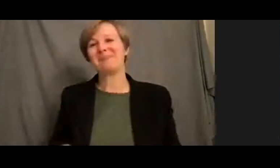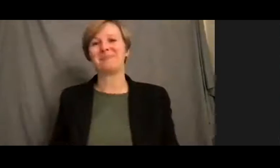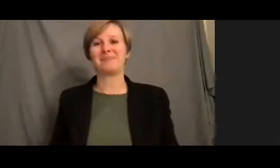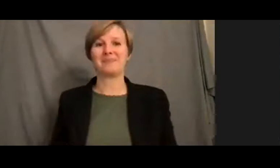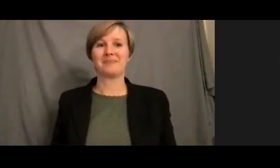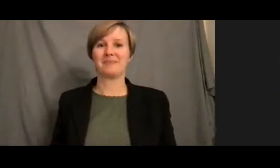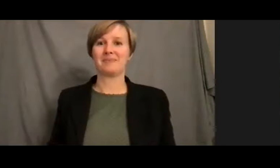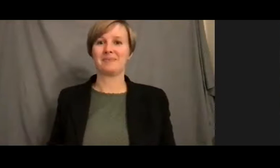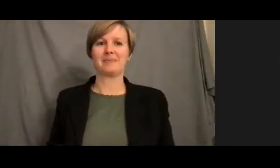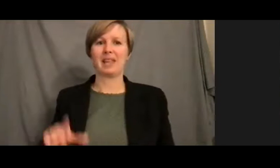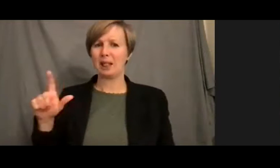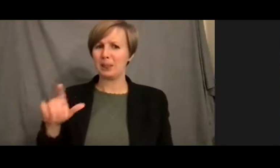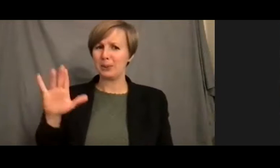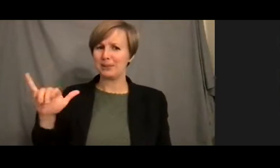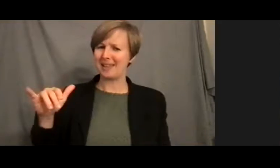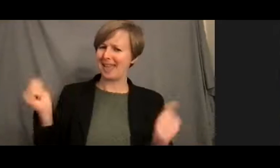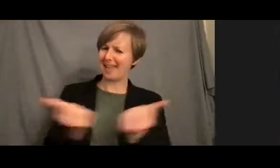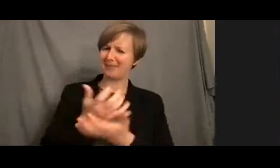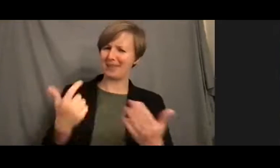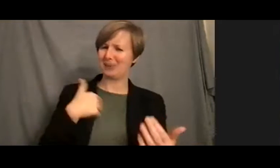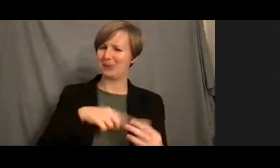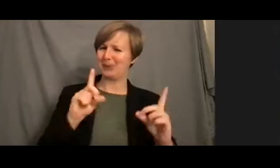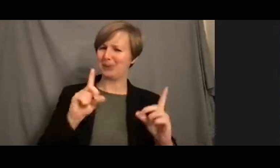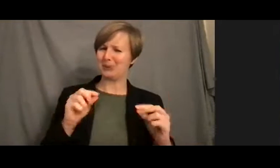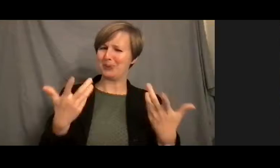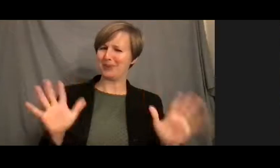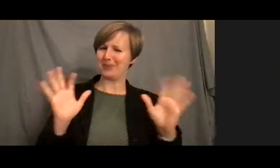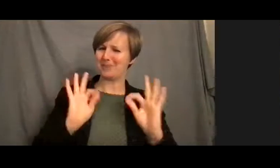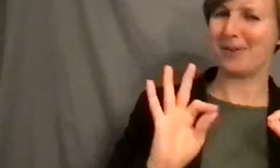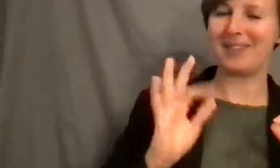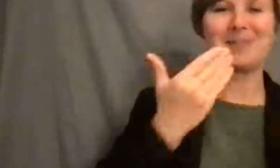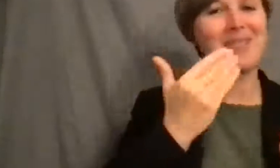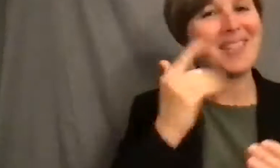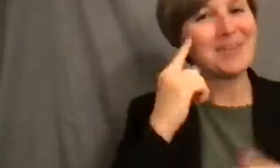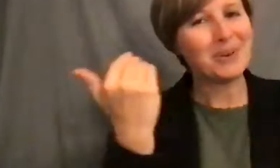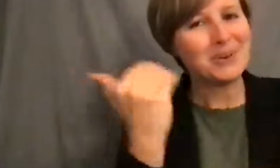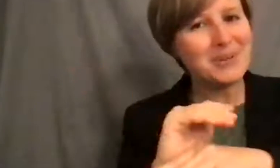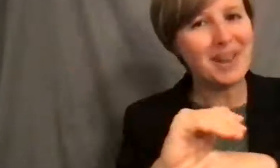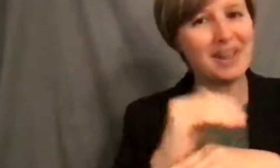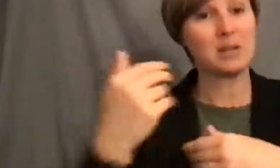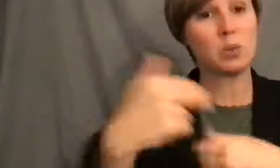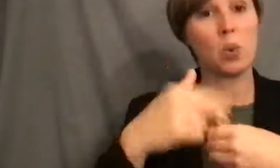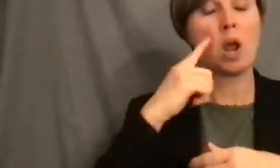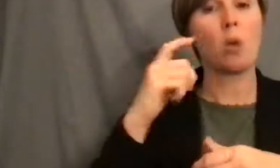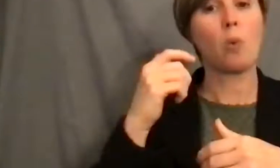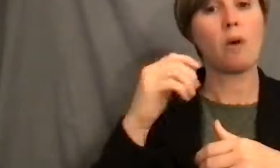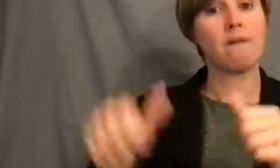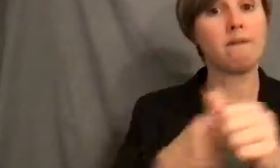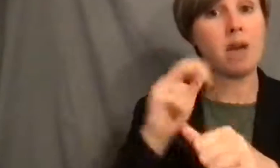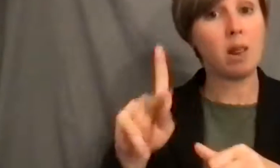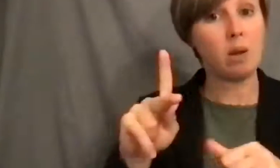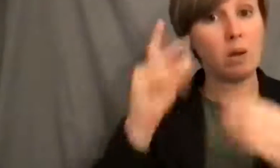Everything we do is perfect. Thank you all so much for being with us tonight. I will send some follow-up information to